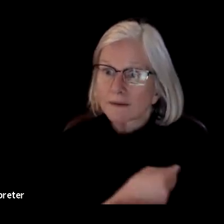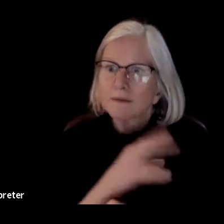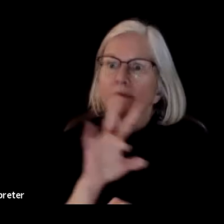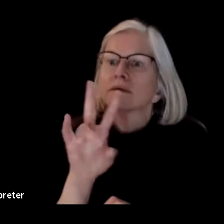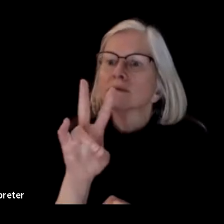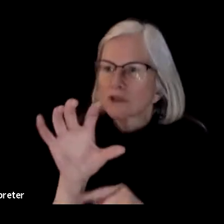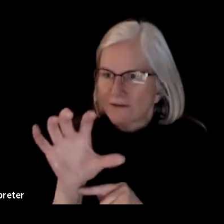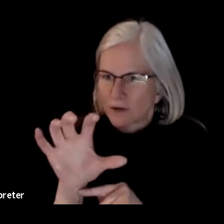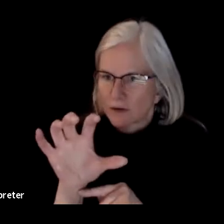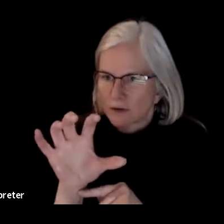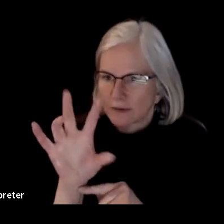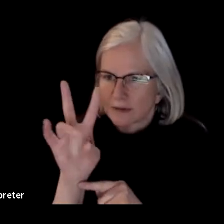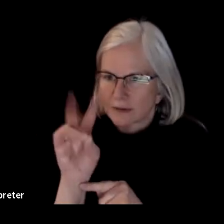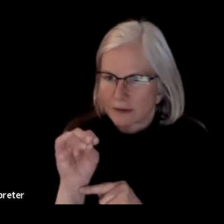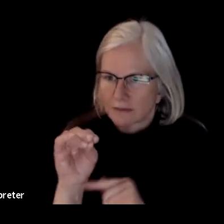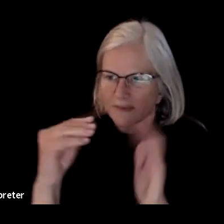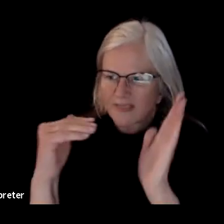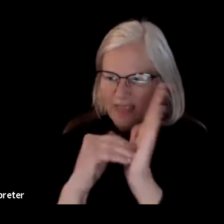770,000 Minnesotans.